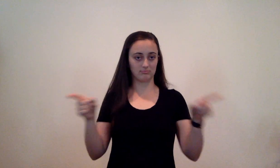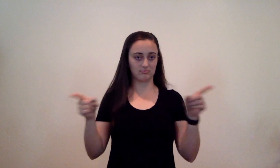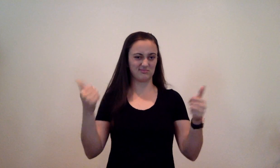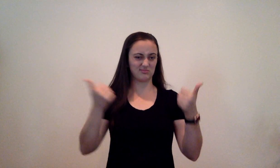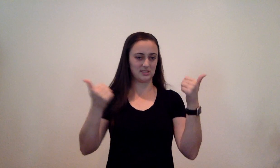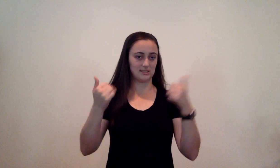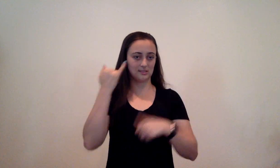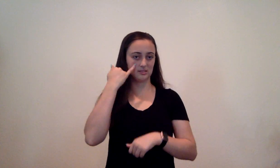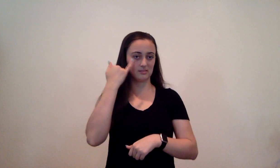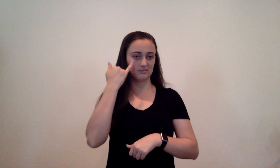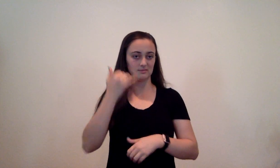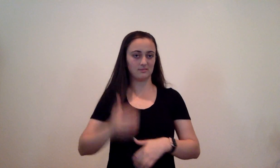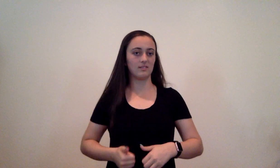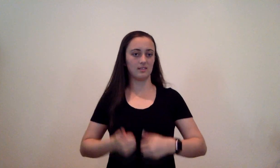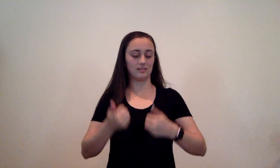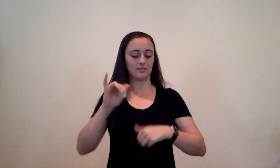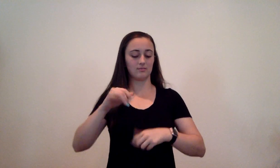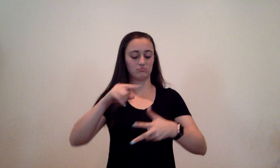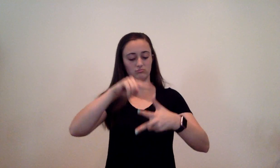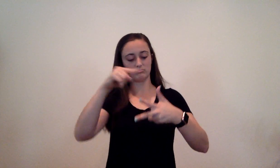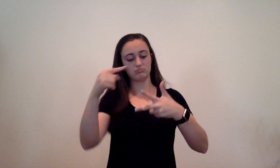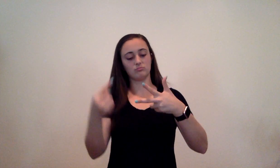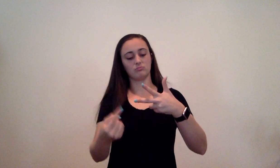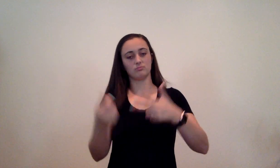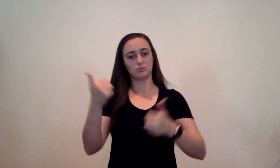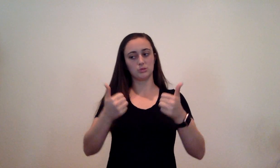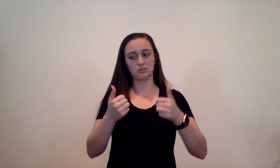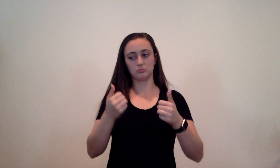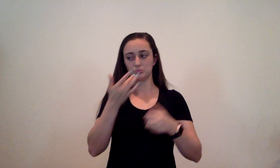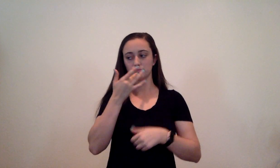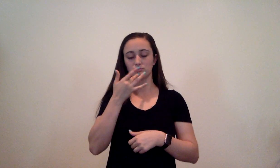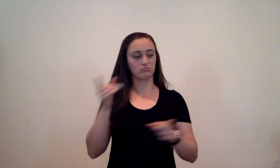Greece, which one of these city-states would you rather live in?